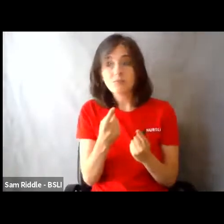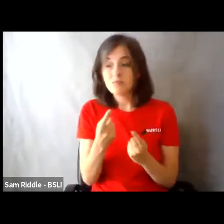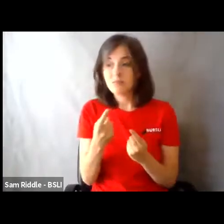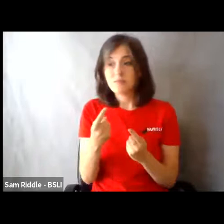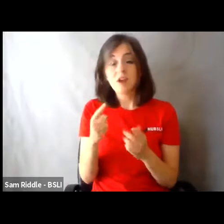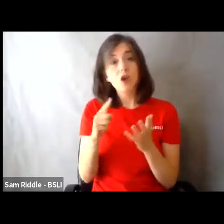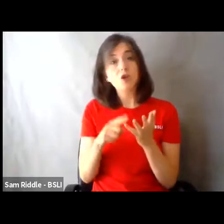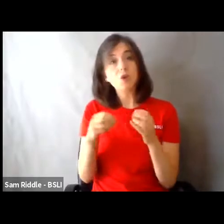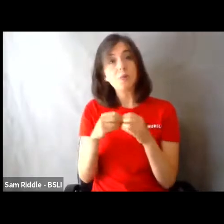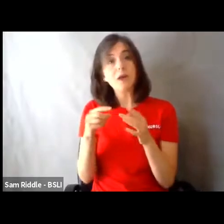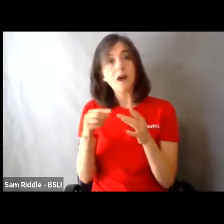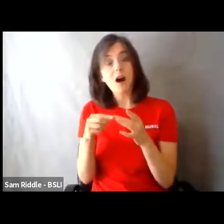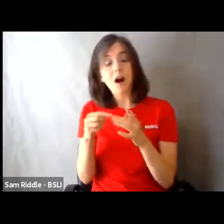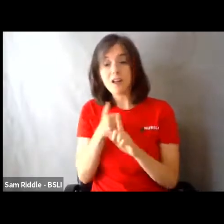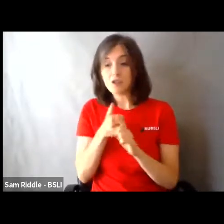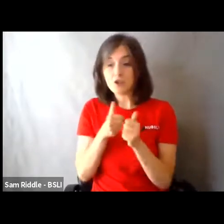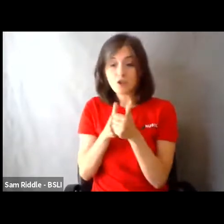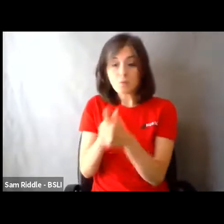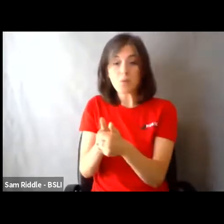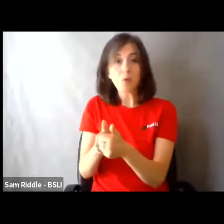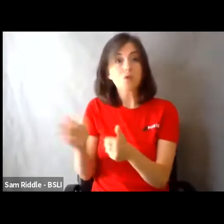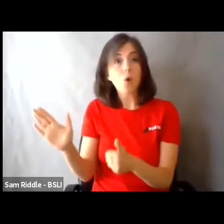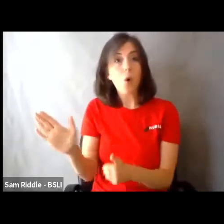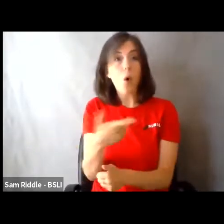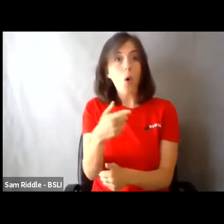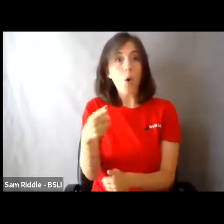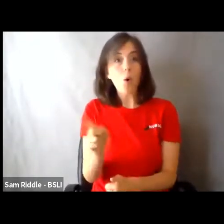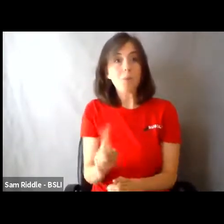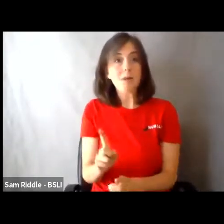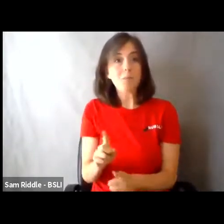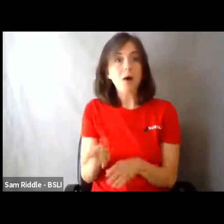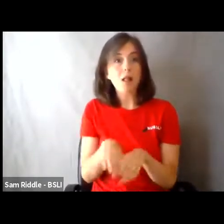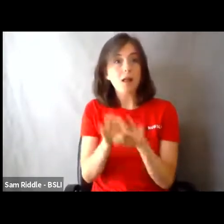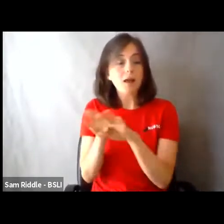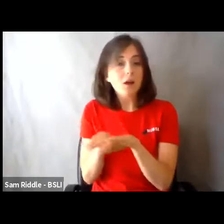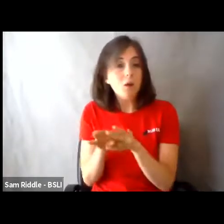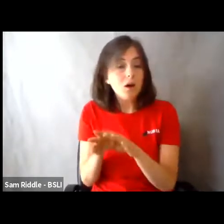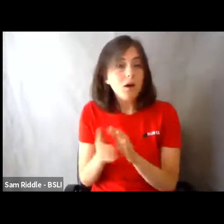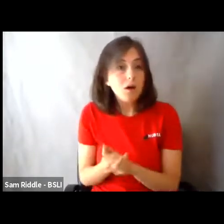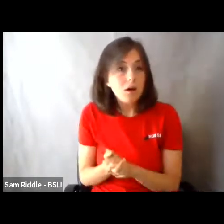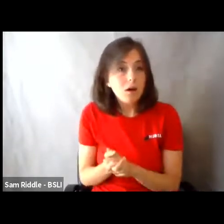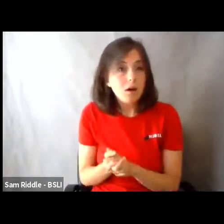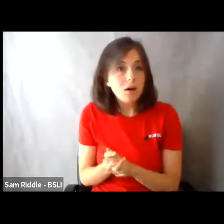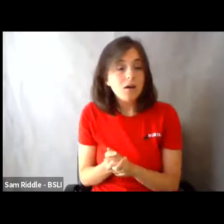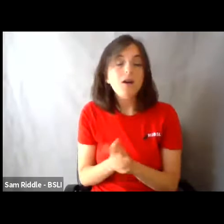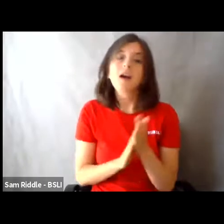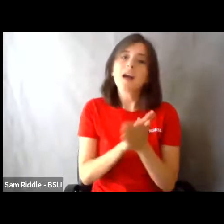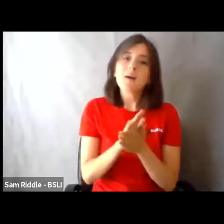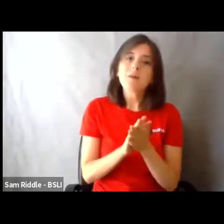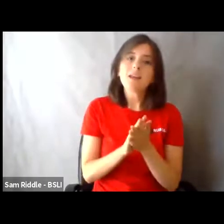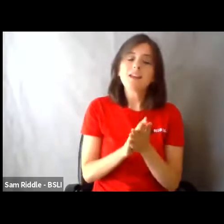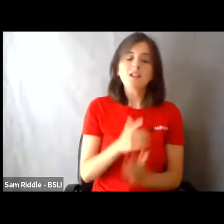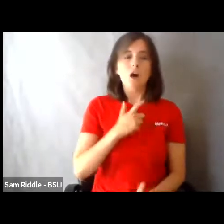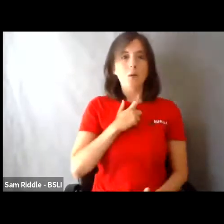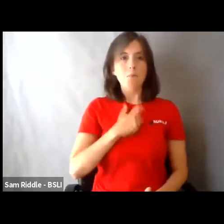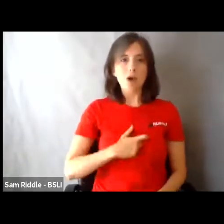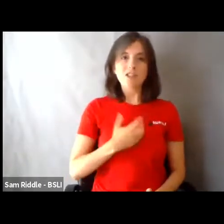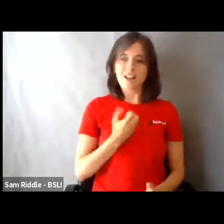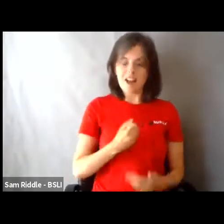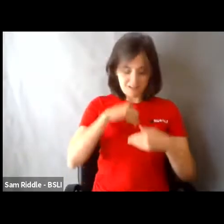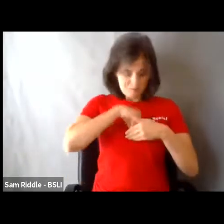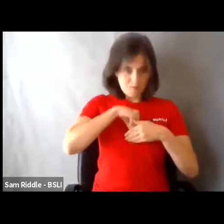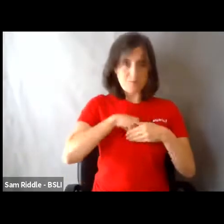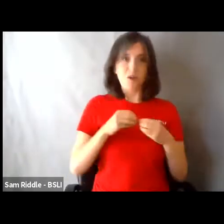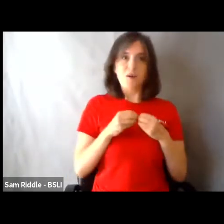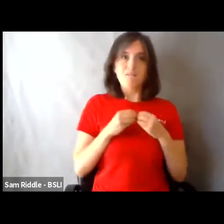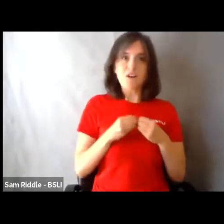shows that people are of intrinsic value in terms of just being themselves, rather than their